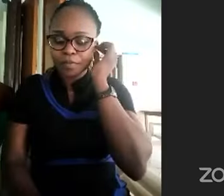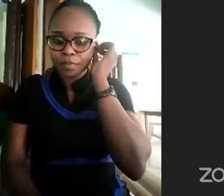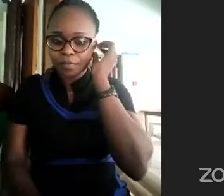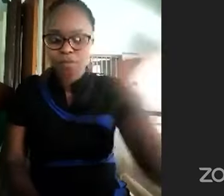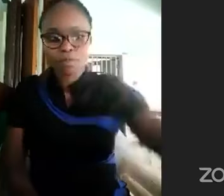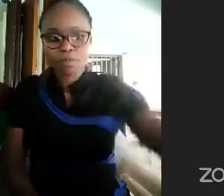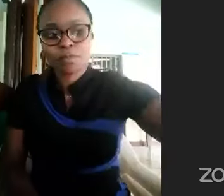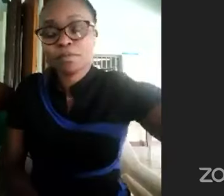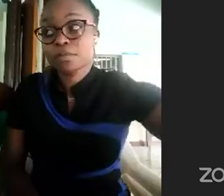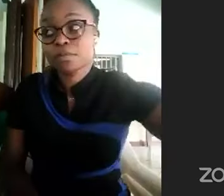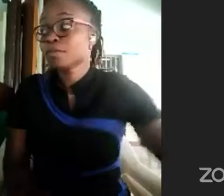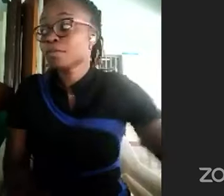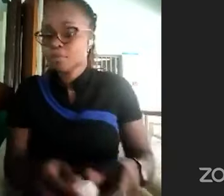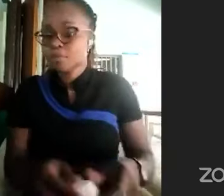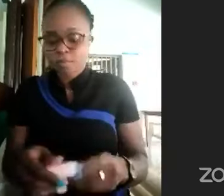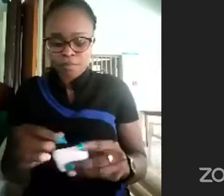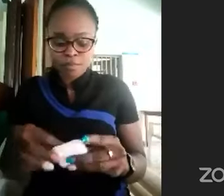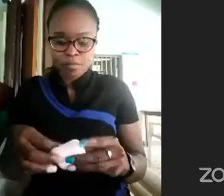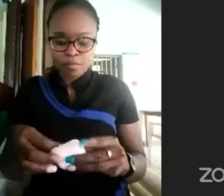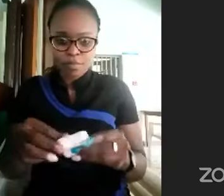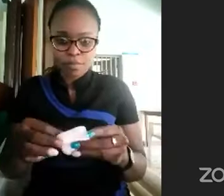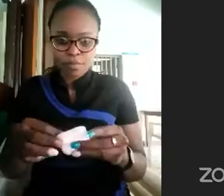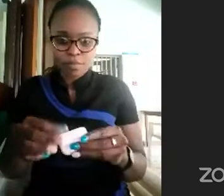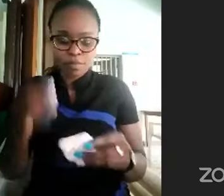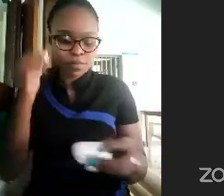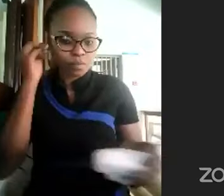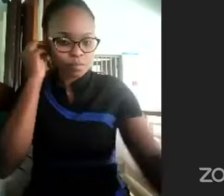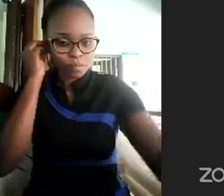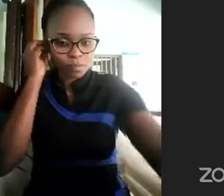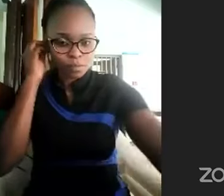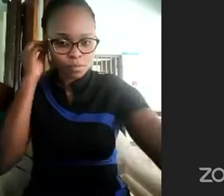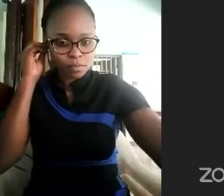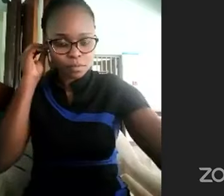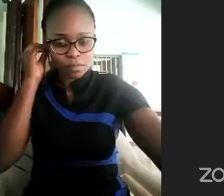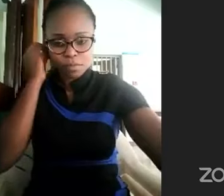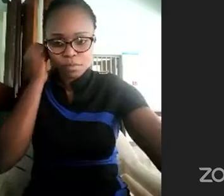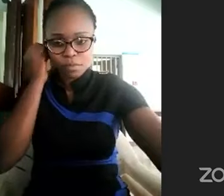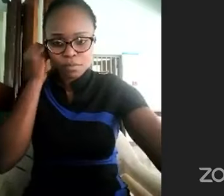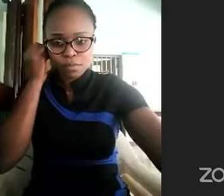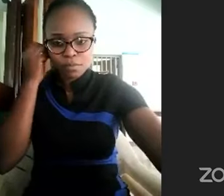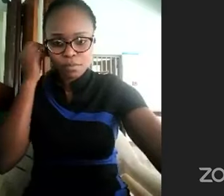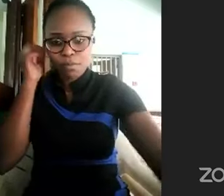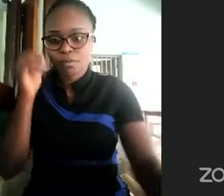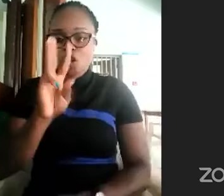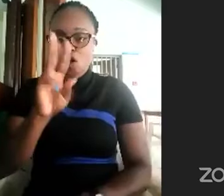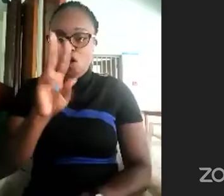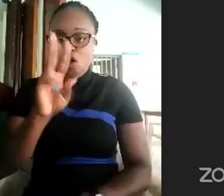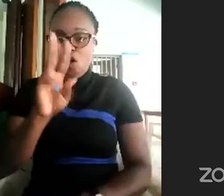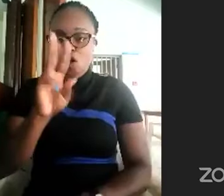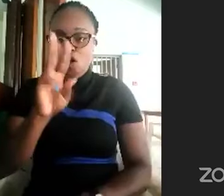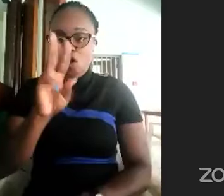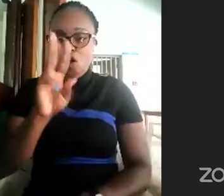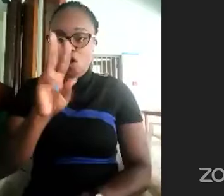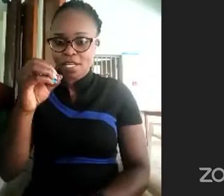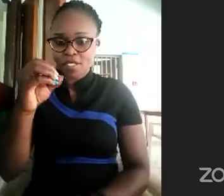discrimination in healthcare services increases the vulnerability of women